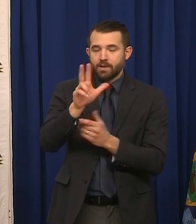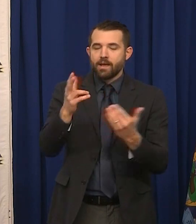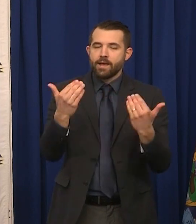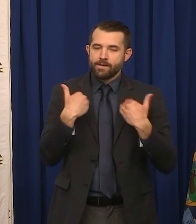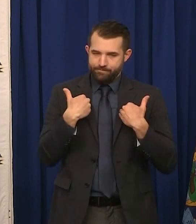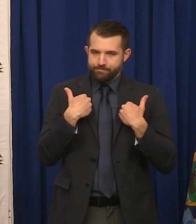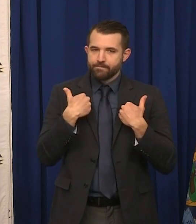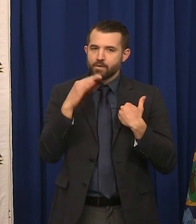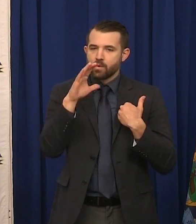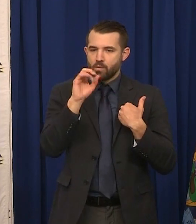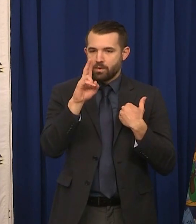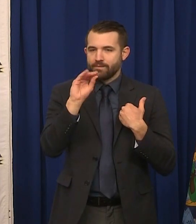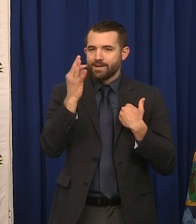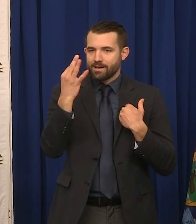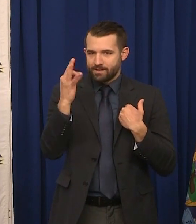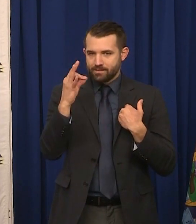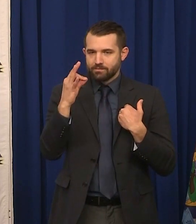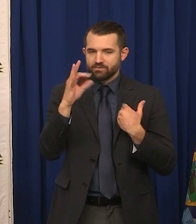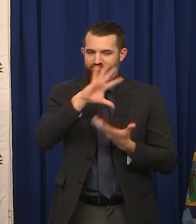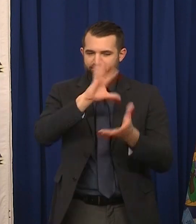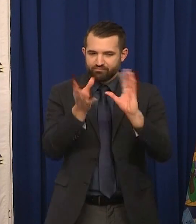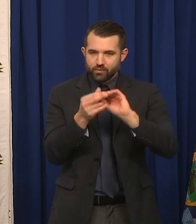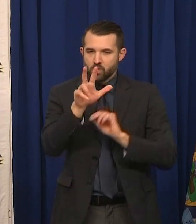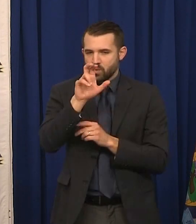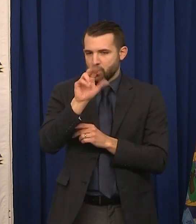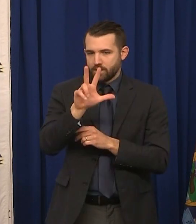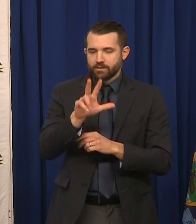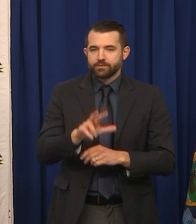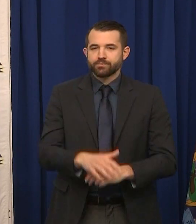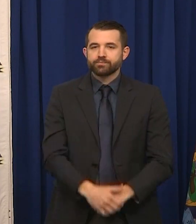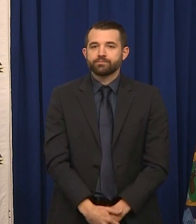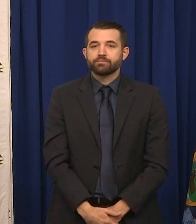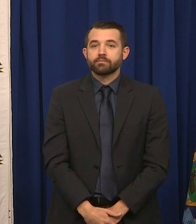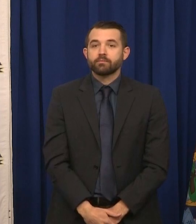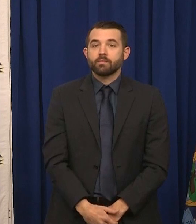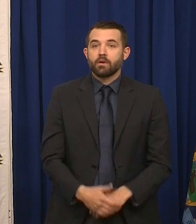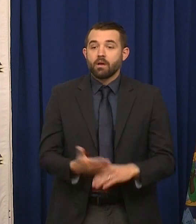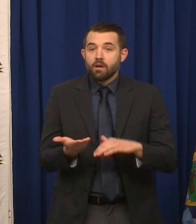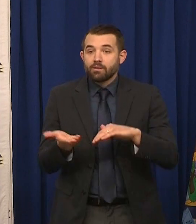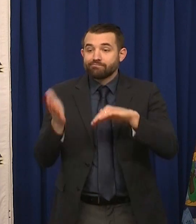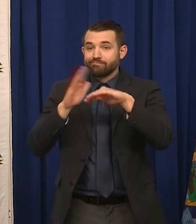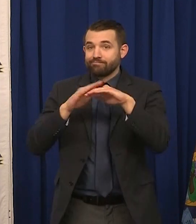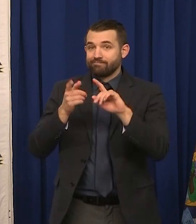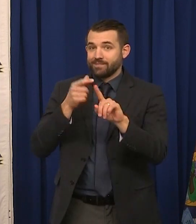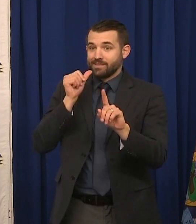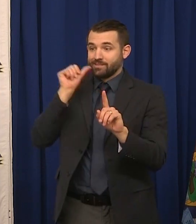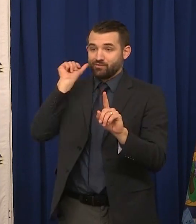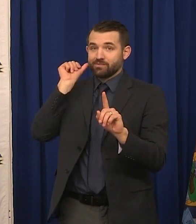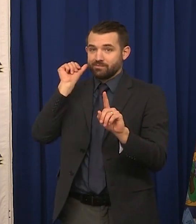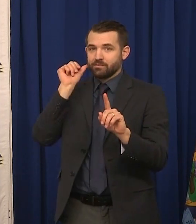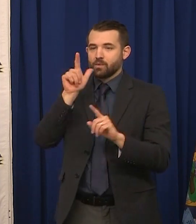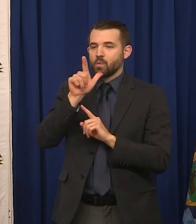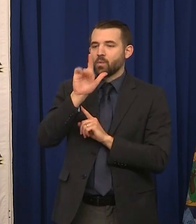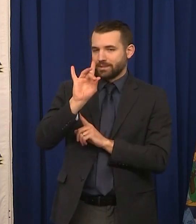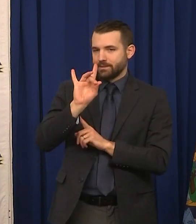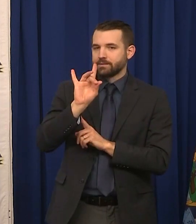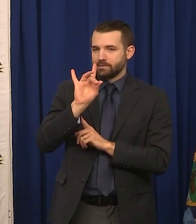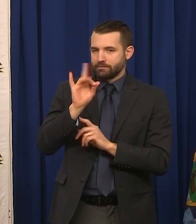with COVID-19. That represents an increase in 28 cases since